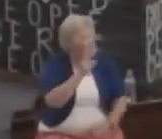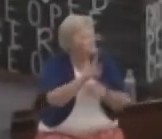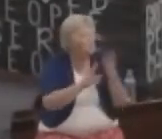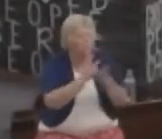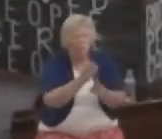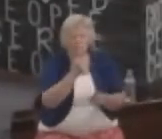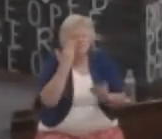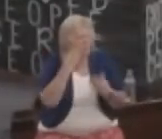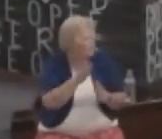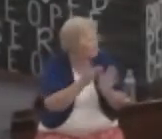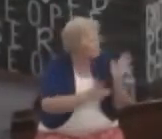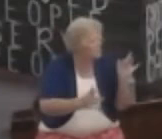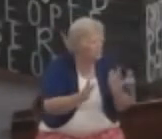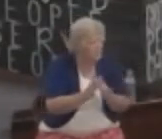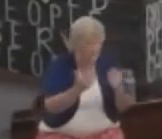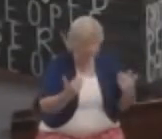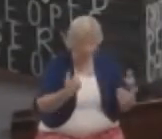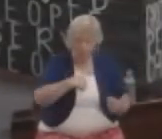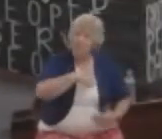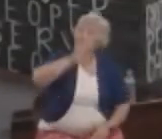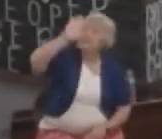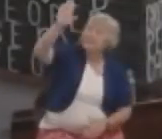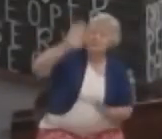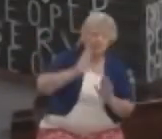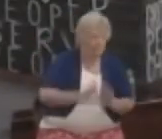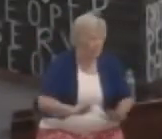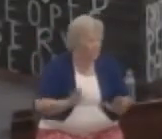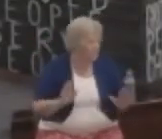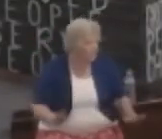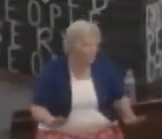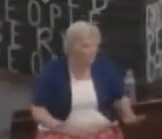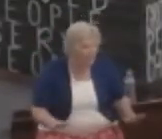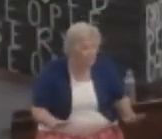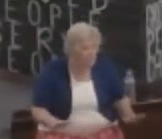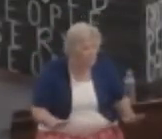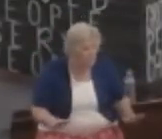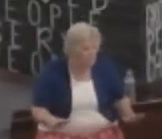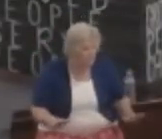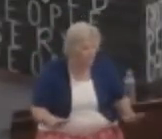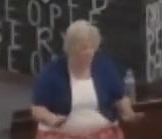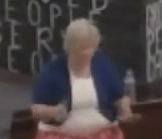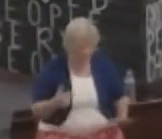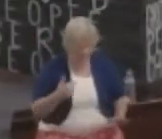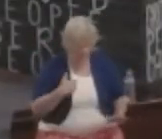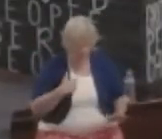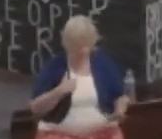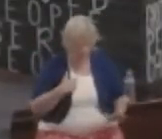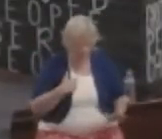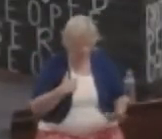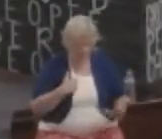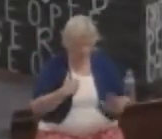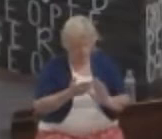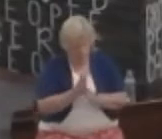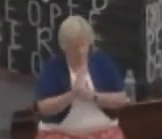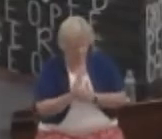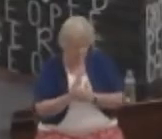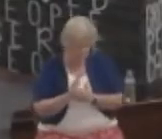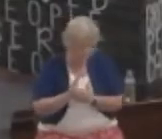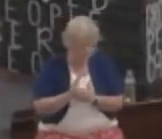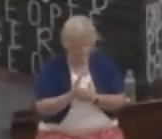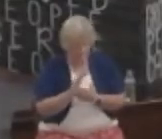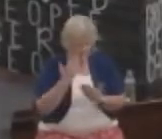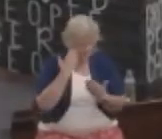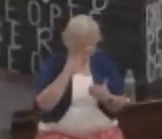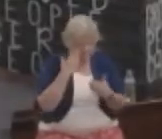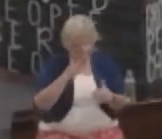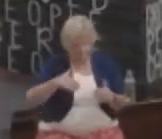Dear friends, now we are children of God, and what we will be has not yet been made known.